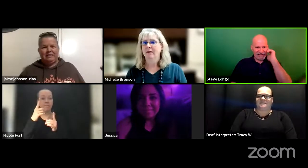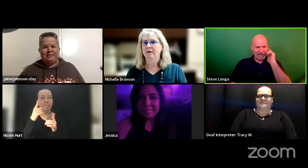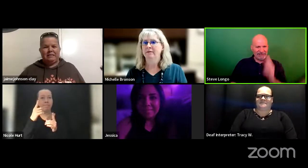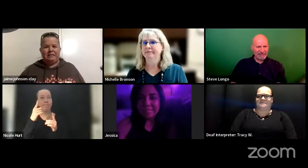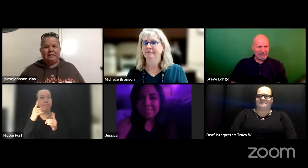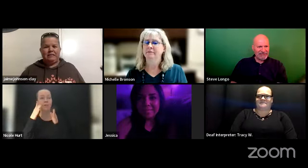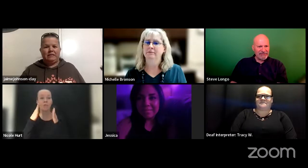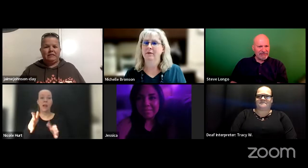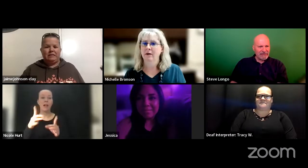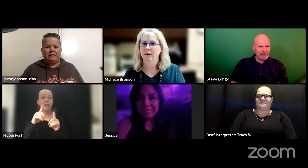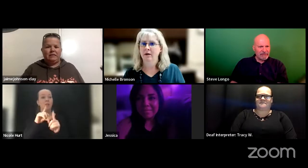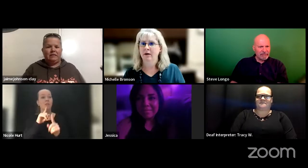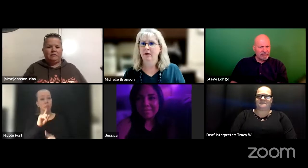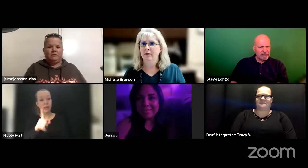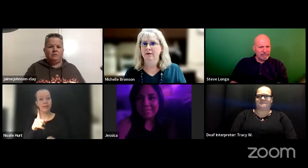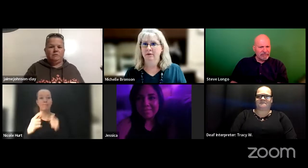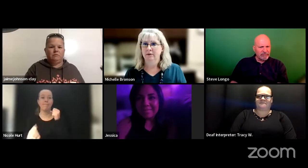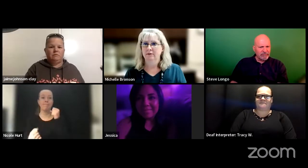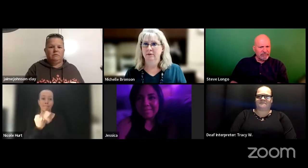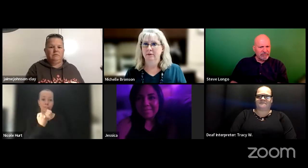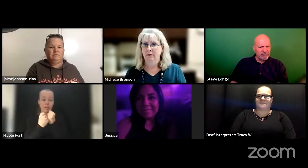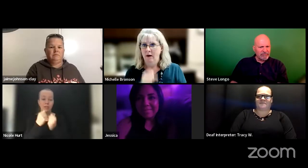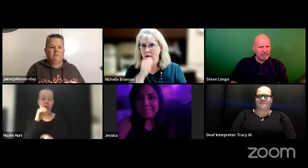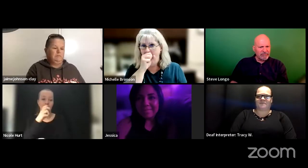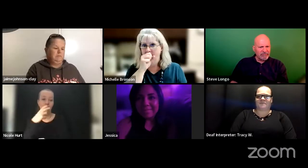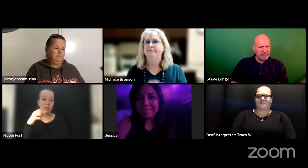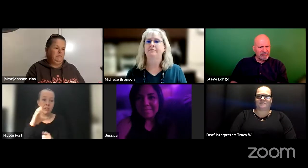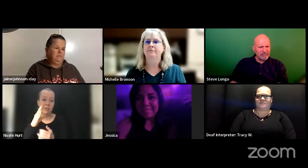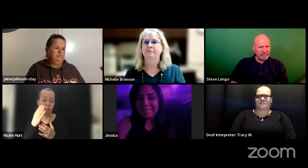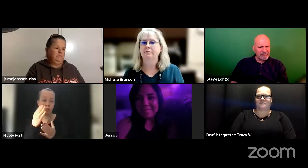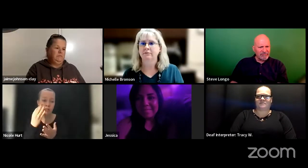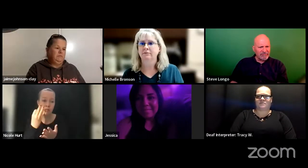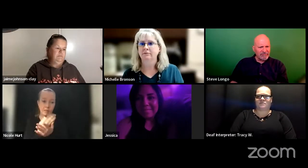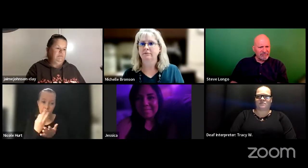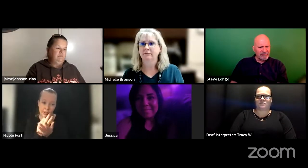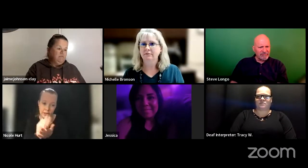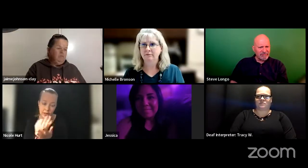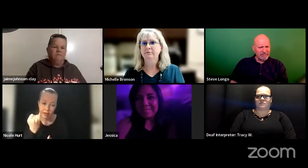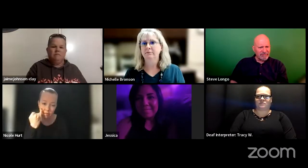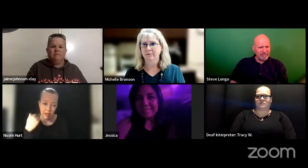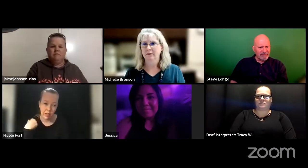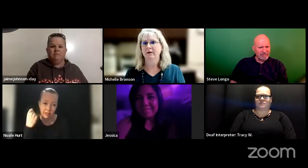Nicole's saying, now I remember, it was related to Valley Deaf Festival, VDF.